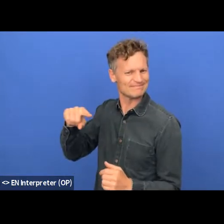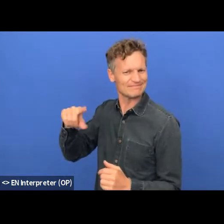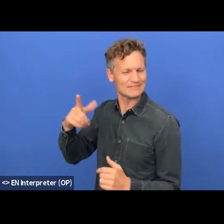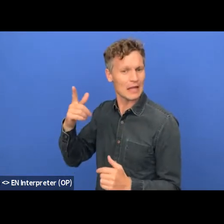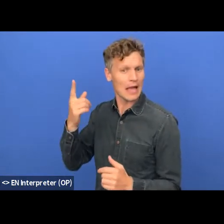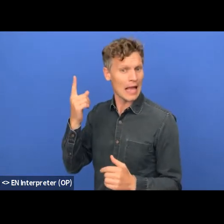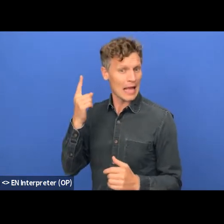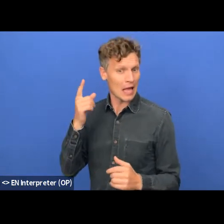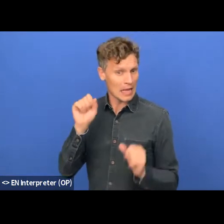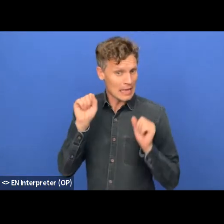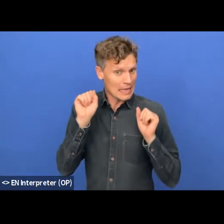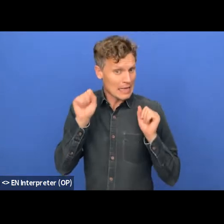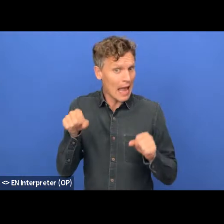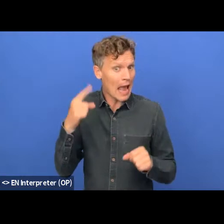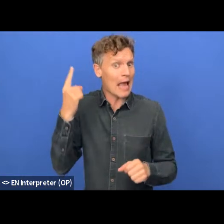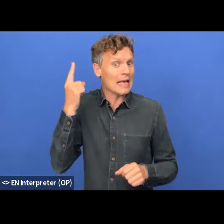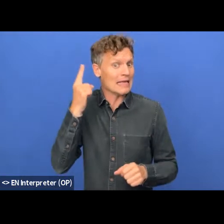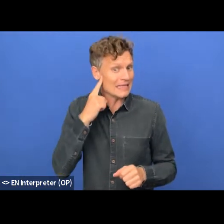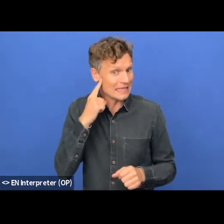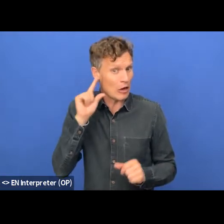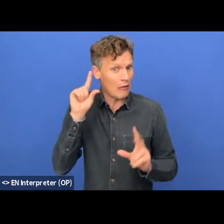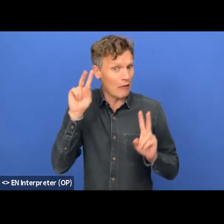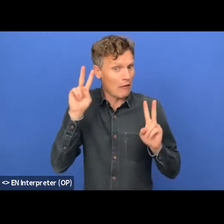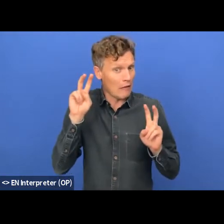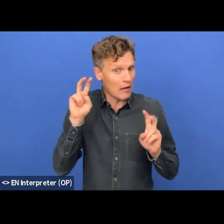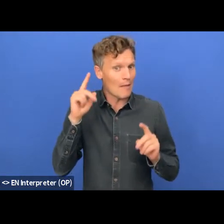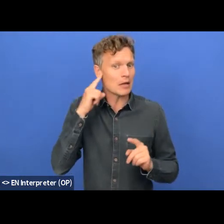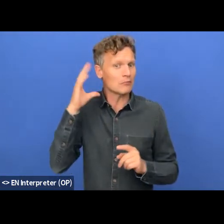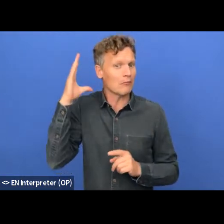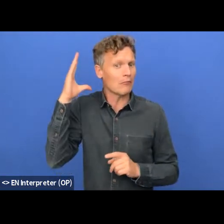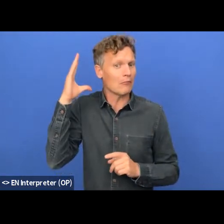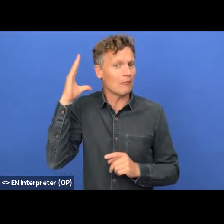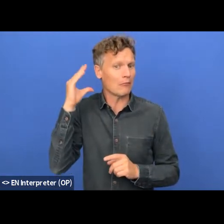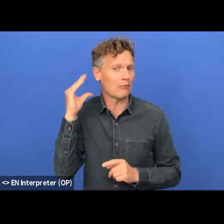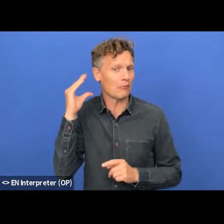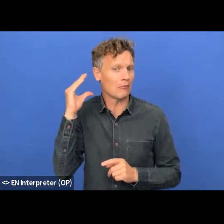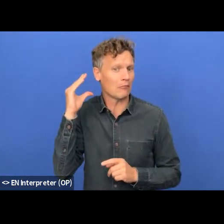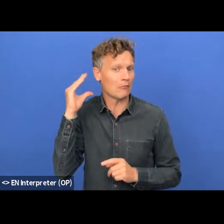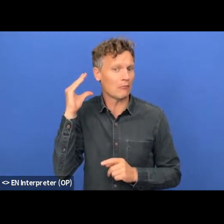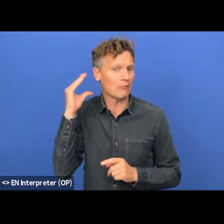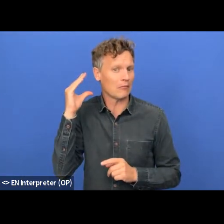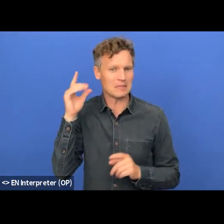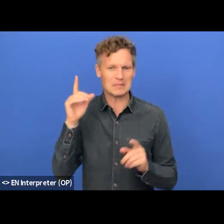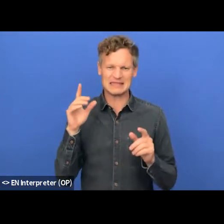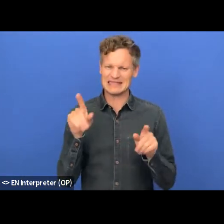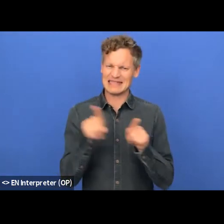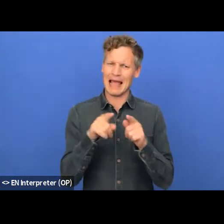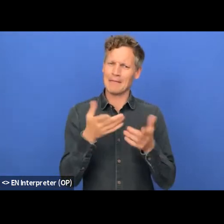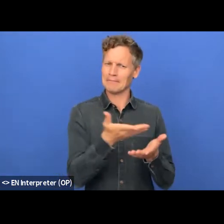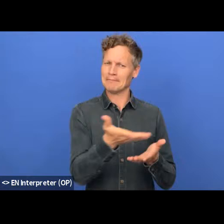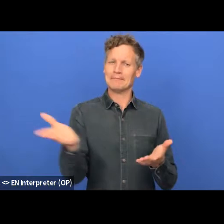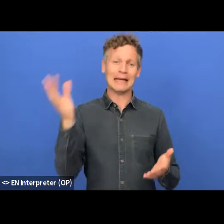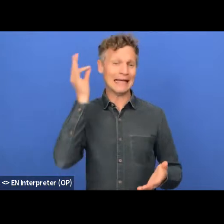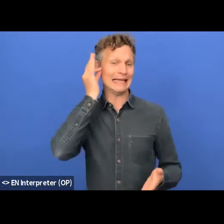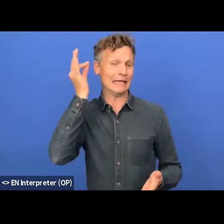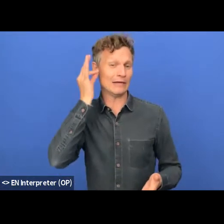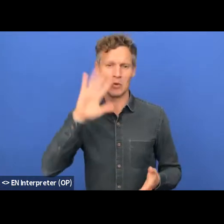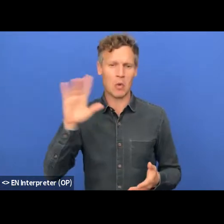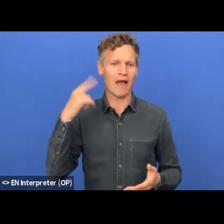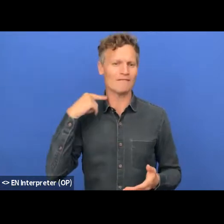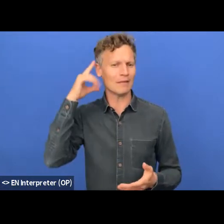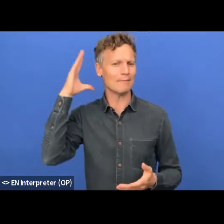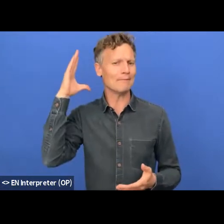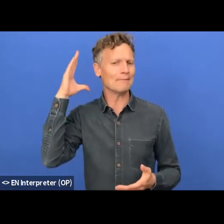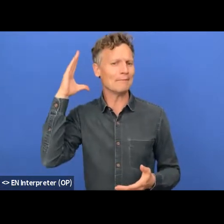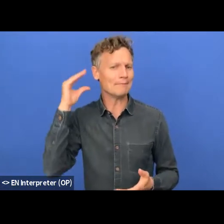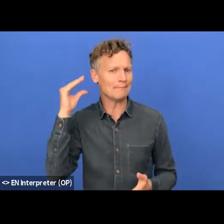to hear, but not to the full extent that most of us can. Kenneth, have you got